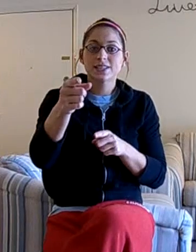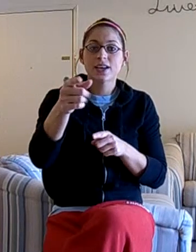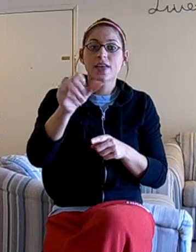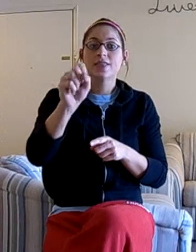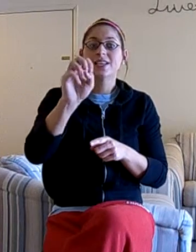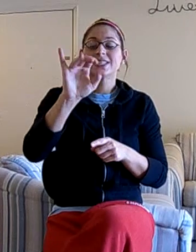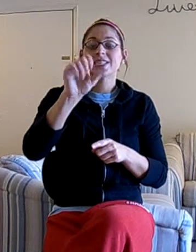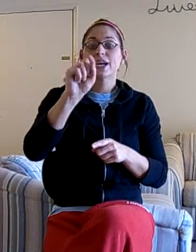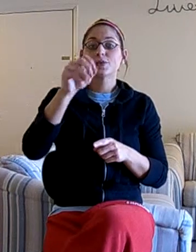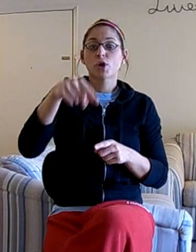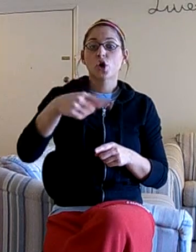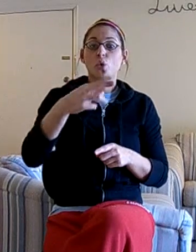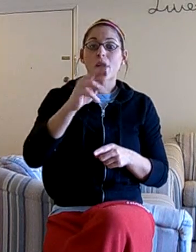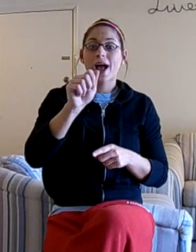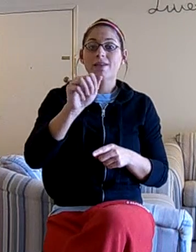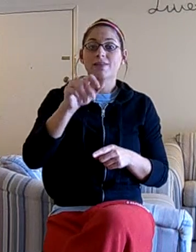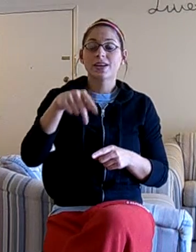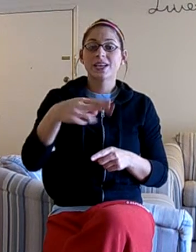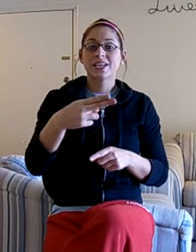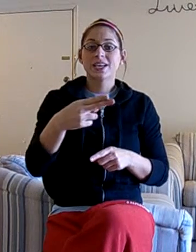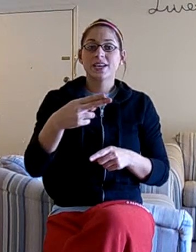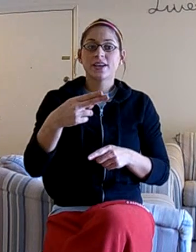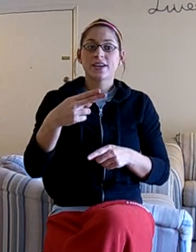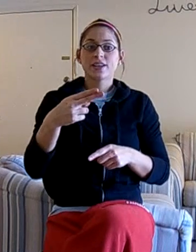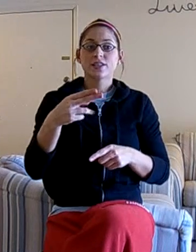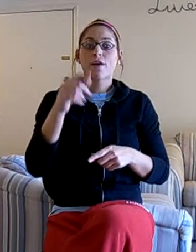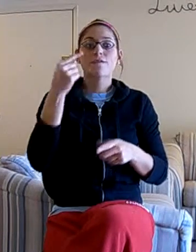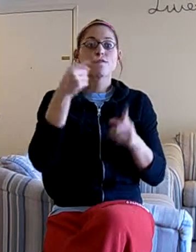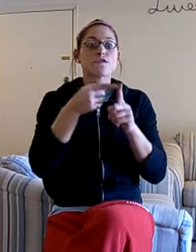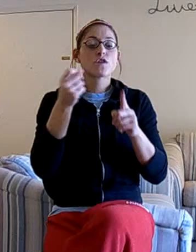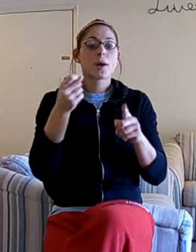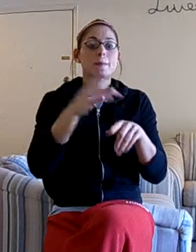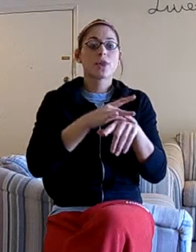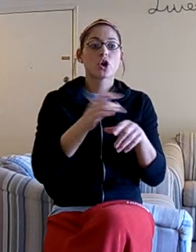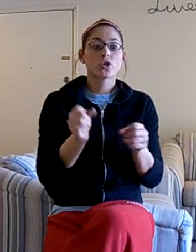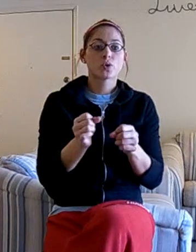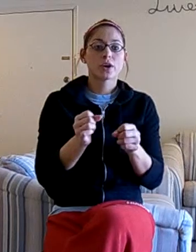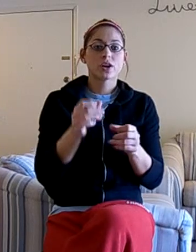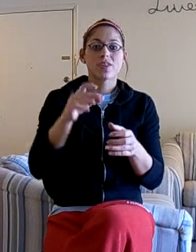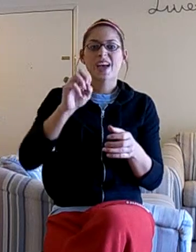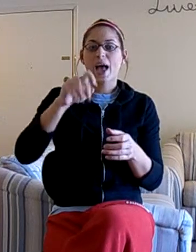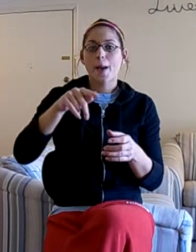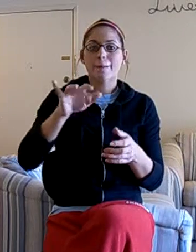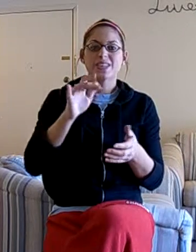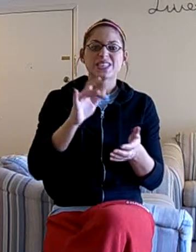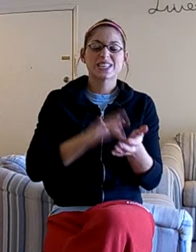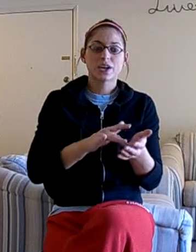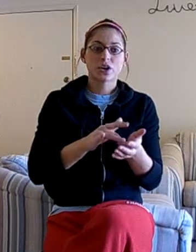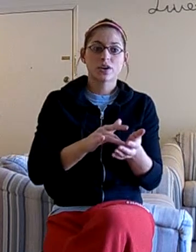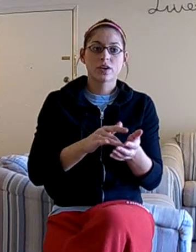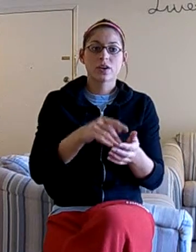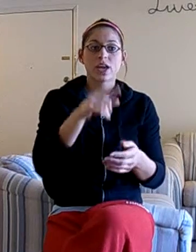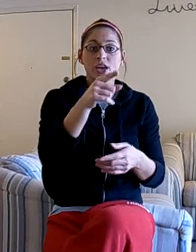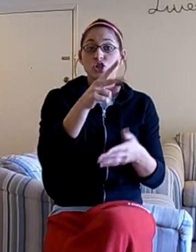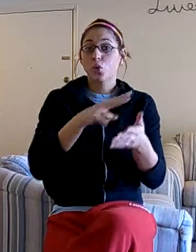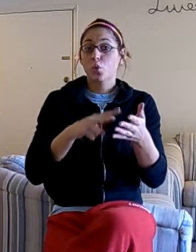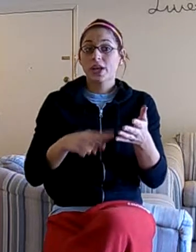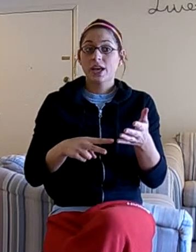epicenter. Here's an example of a seismograph reading that you might see